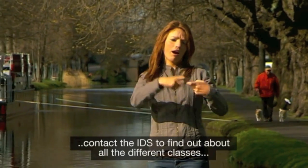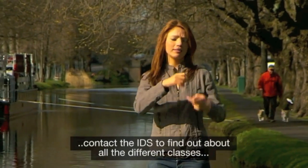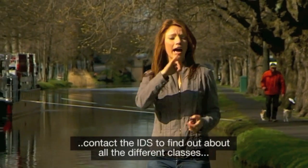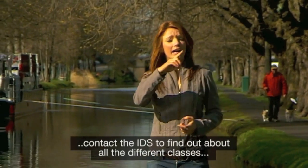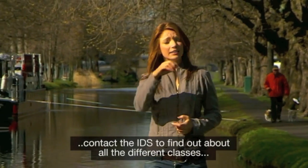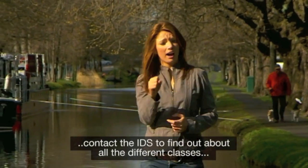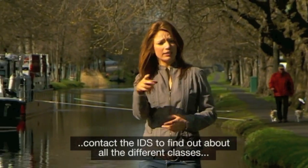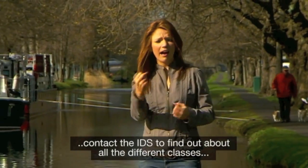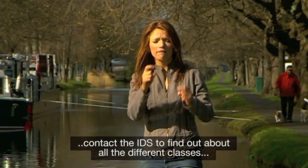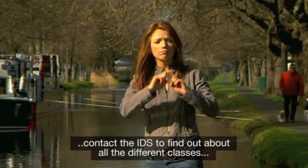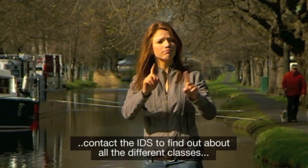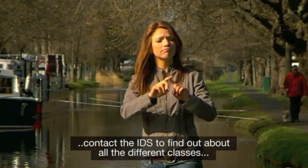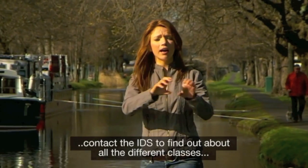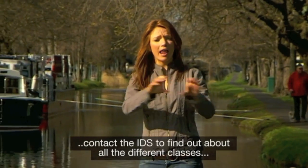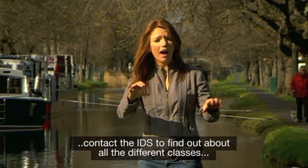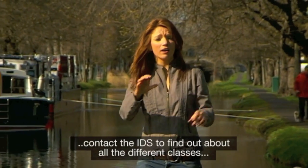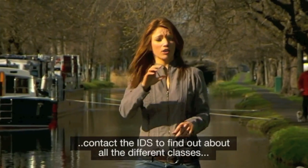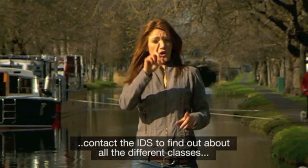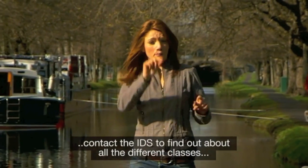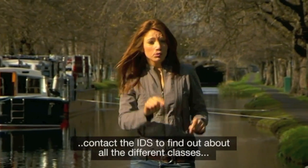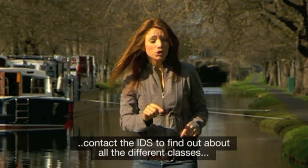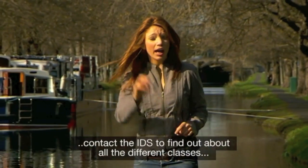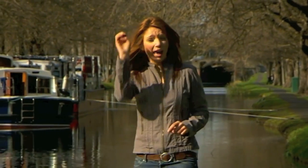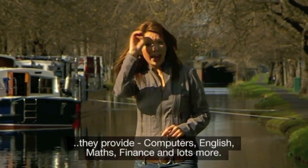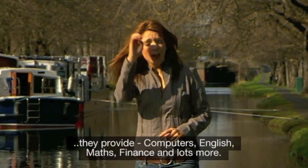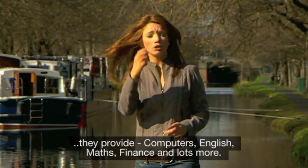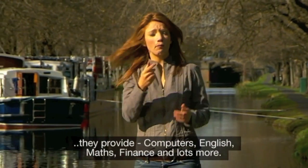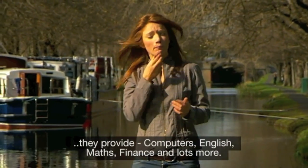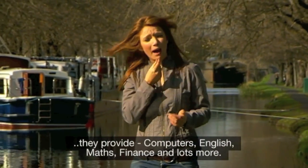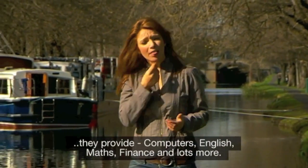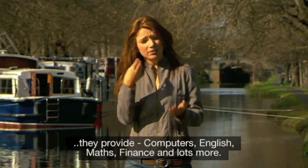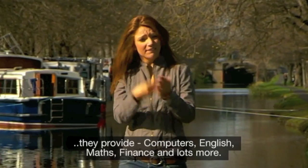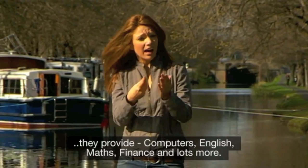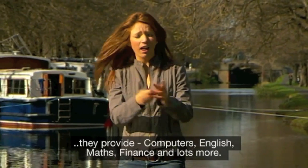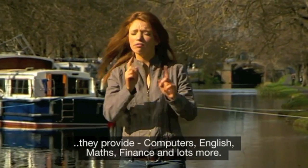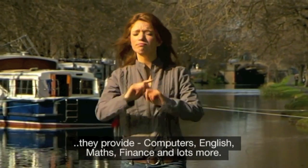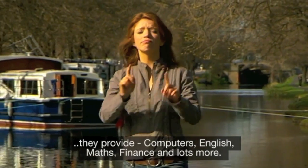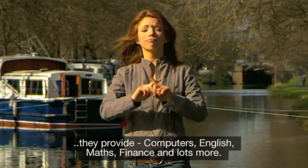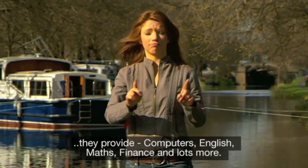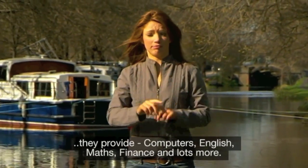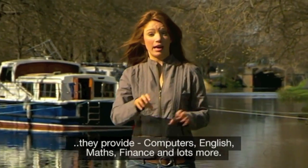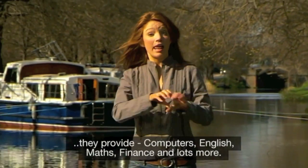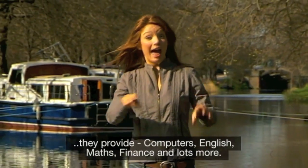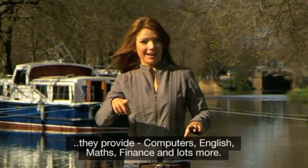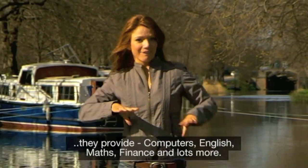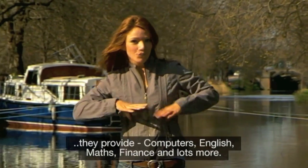to find out about all the different classes they provide: computers, English, maths, finance, and lots